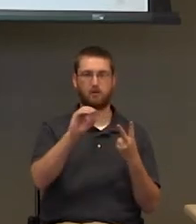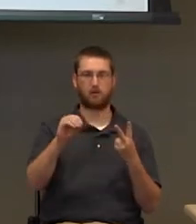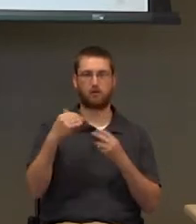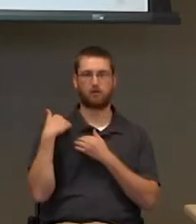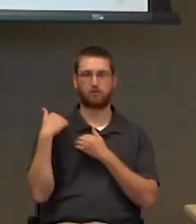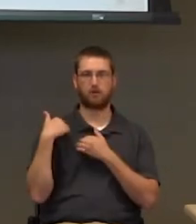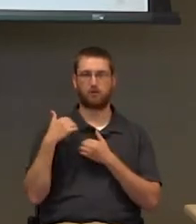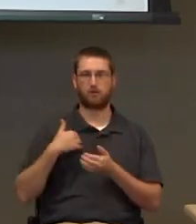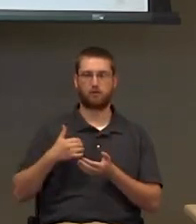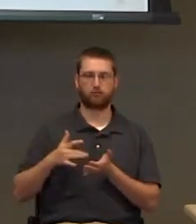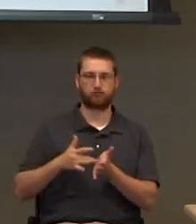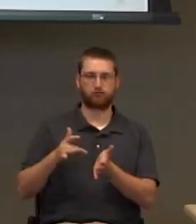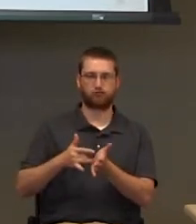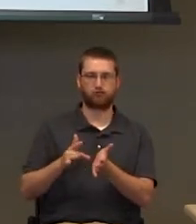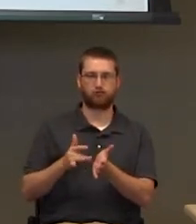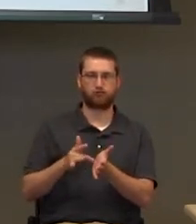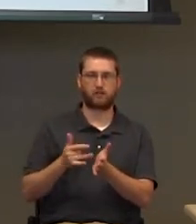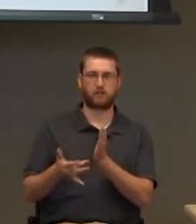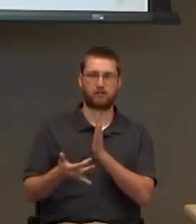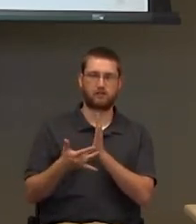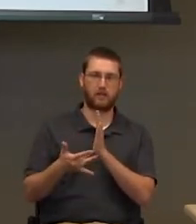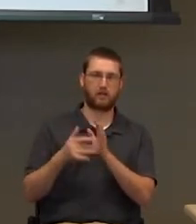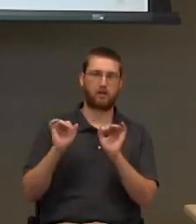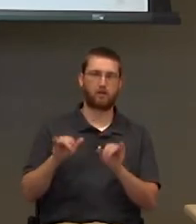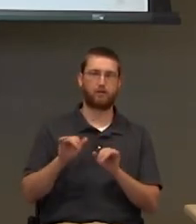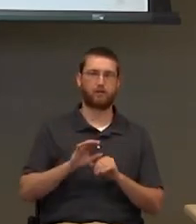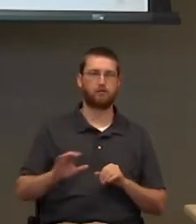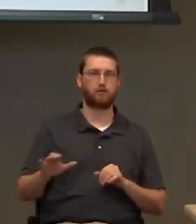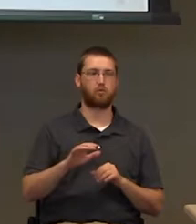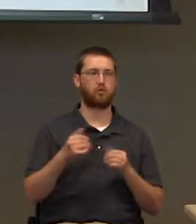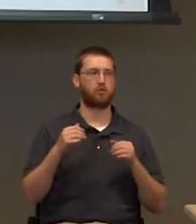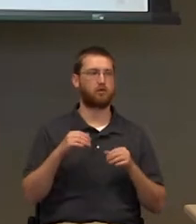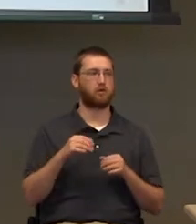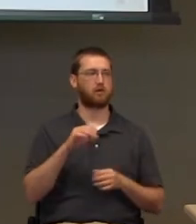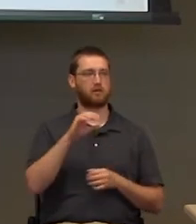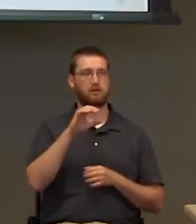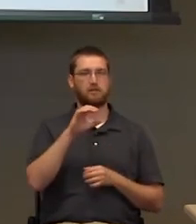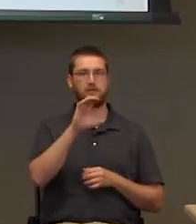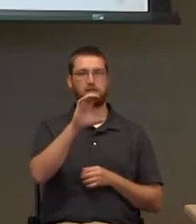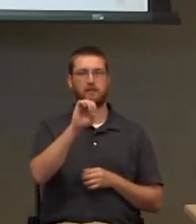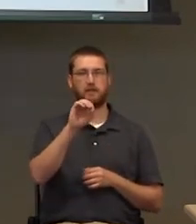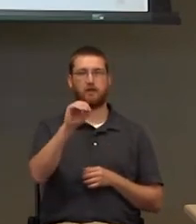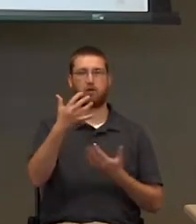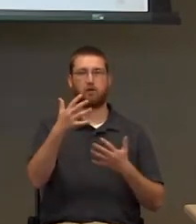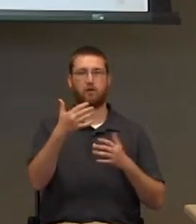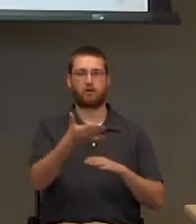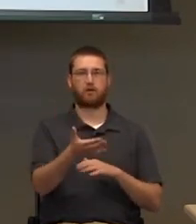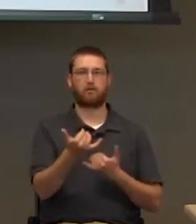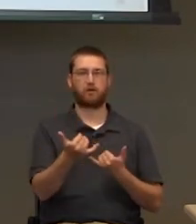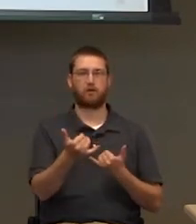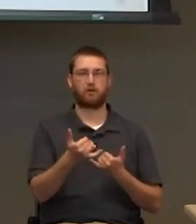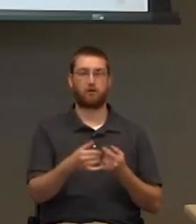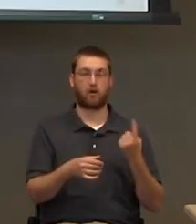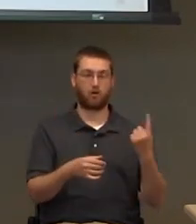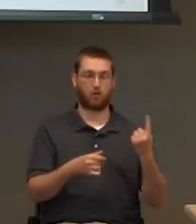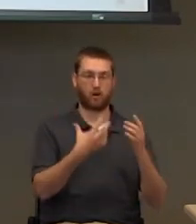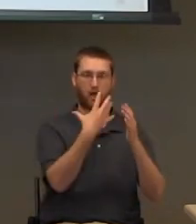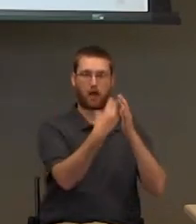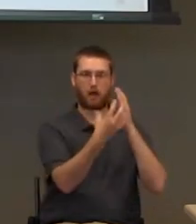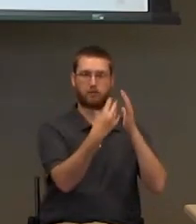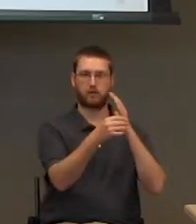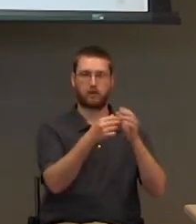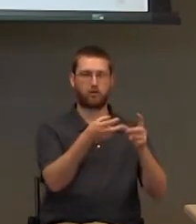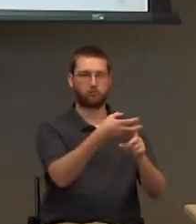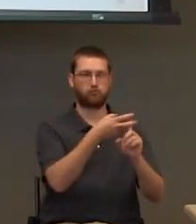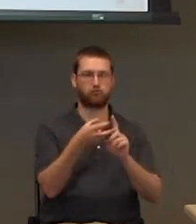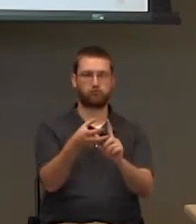we're taking advantage of the technical capabilities of your existing CEO. One should be the outward focusing economic development,